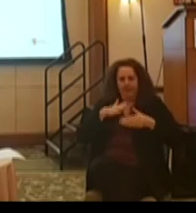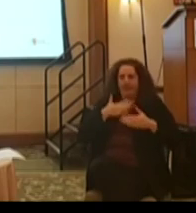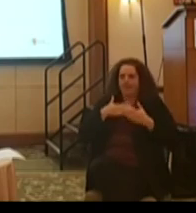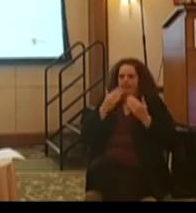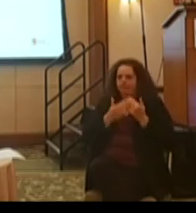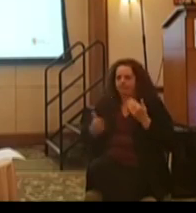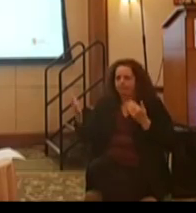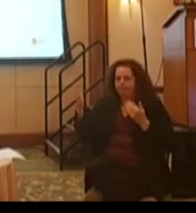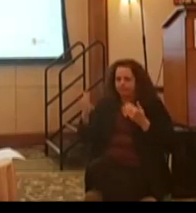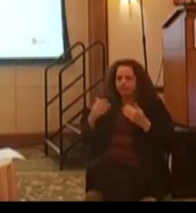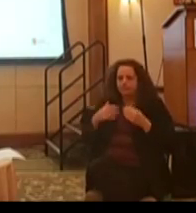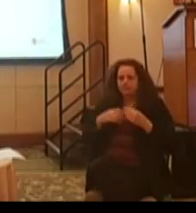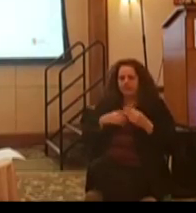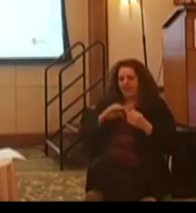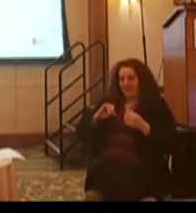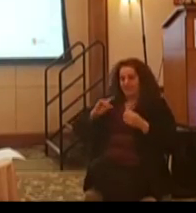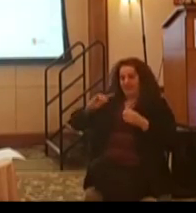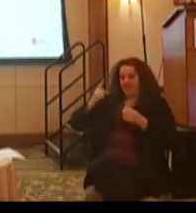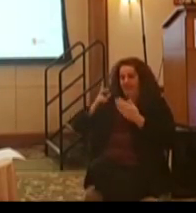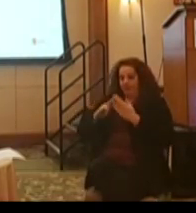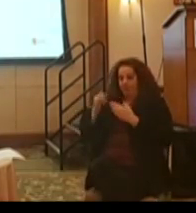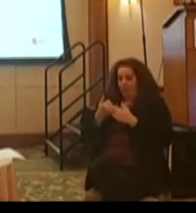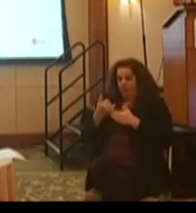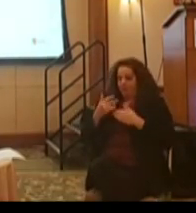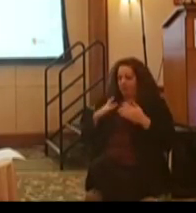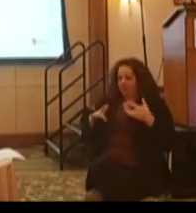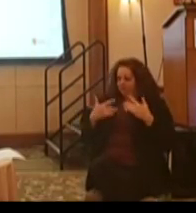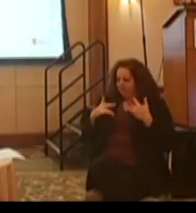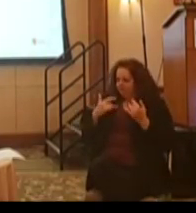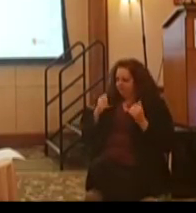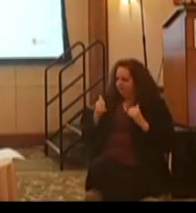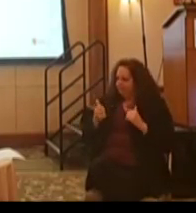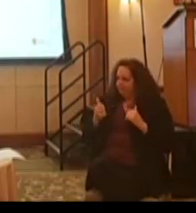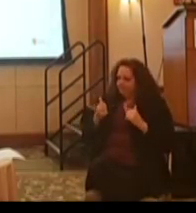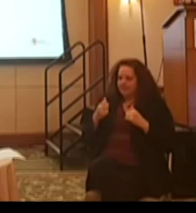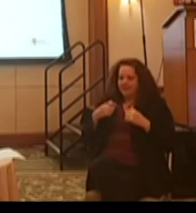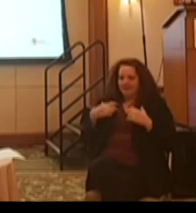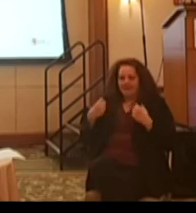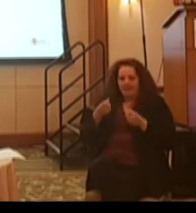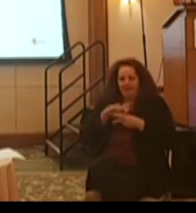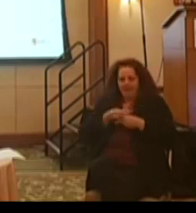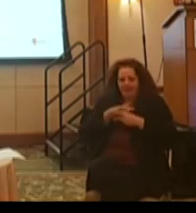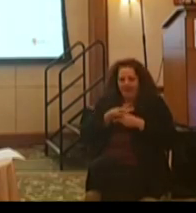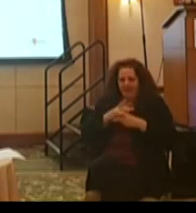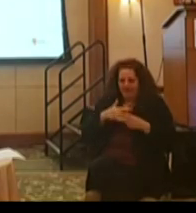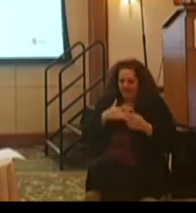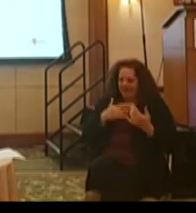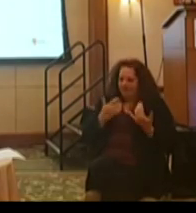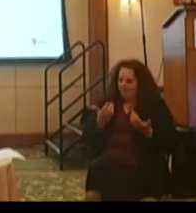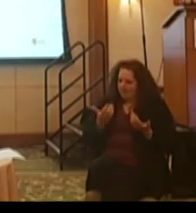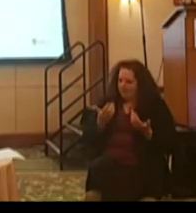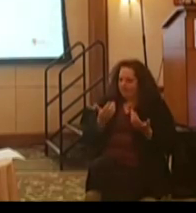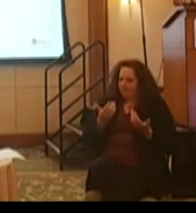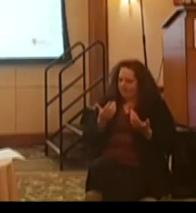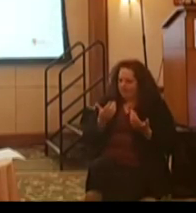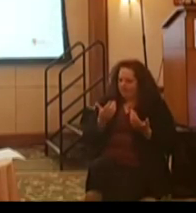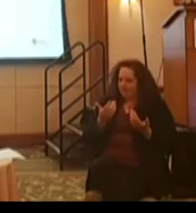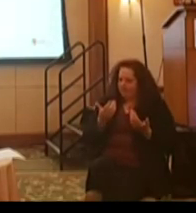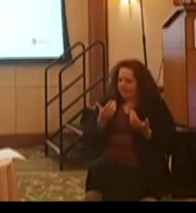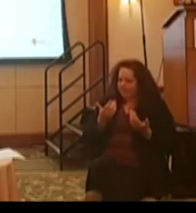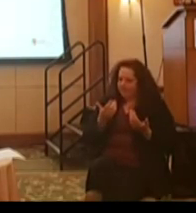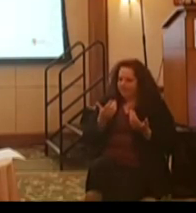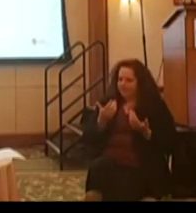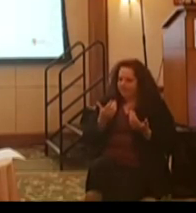this was one of my first projects that I worked on kind of within the healthcare space, what this really taught me, and I think the reason why I come